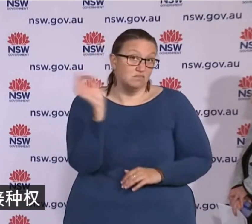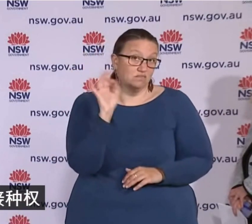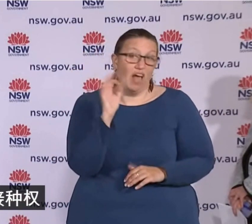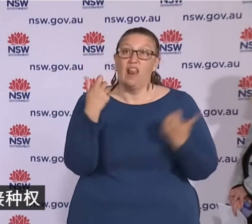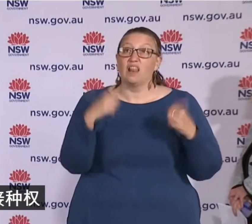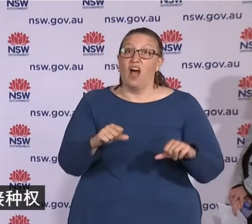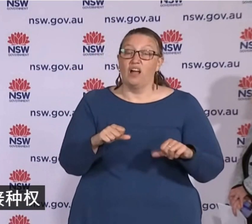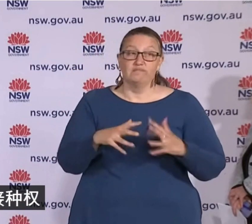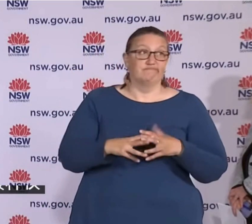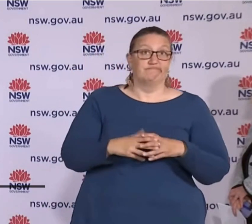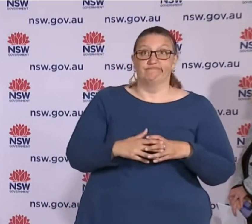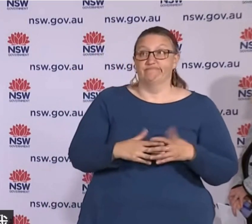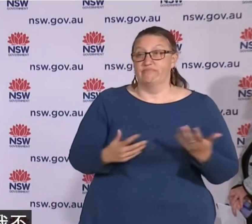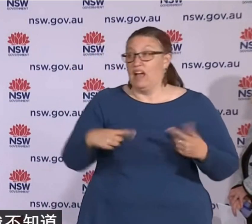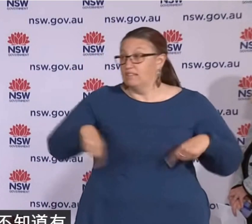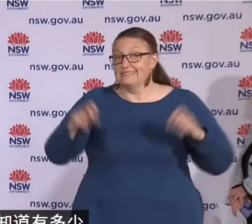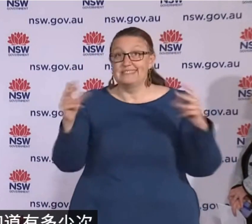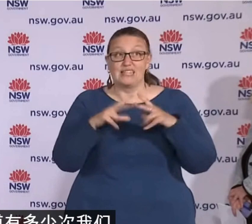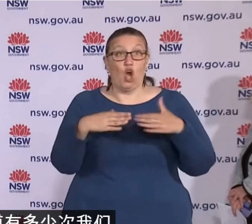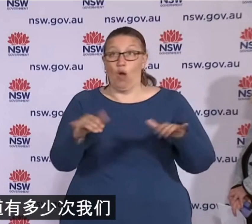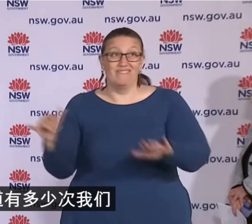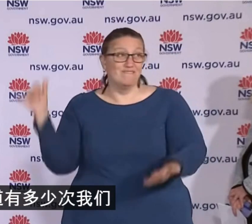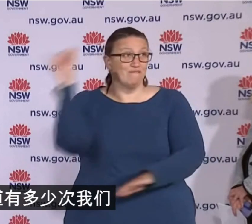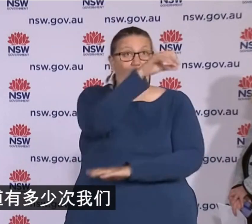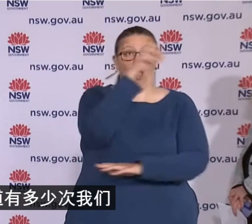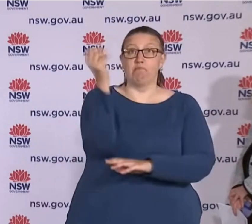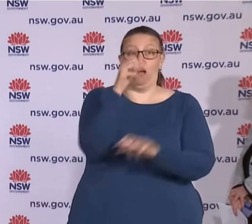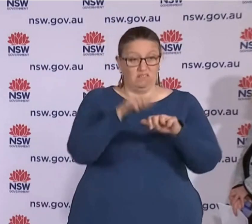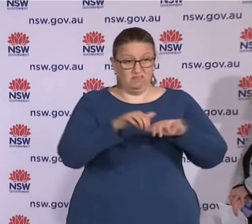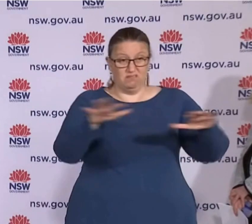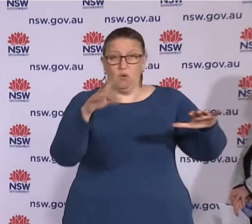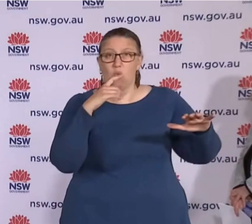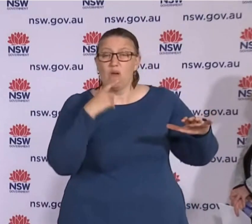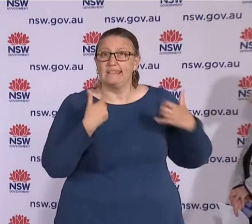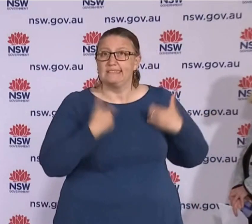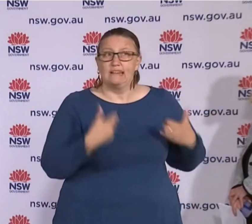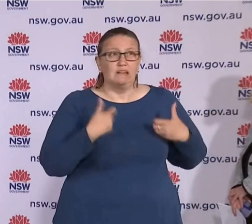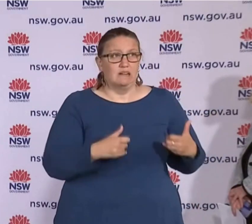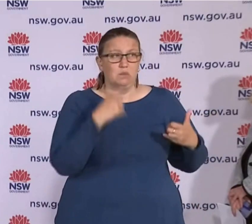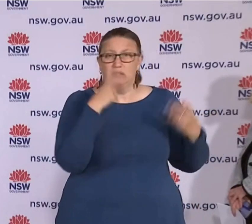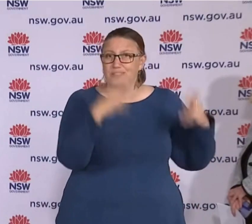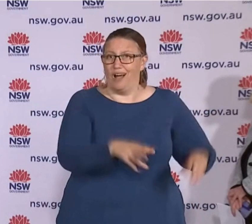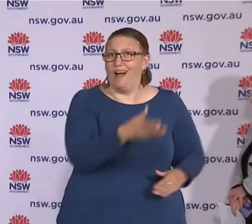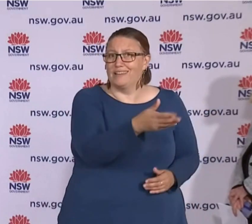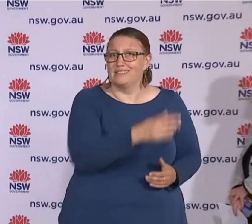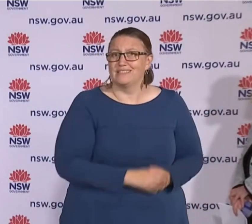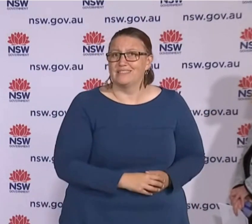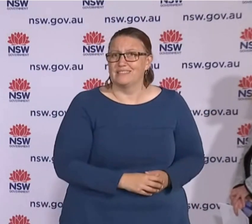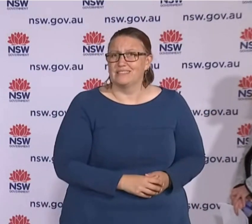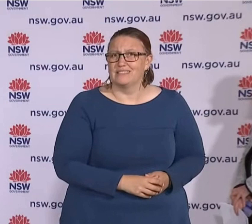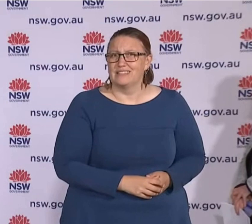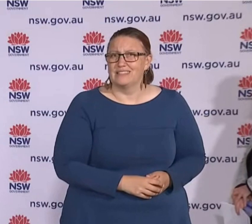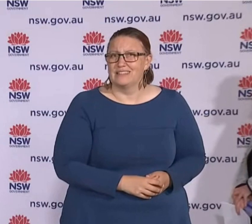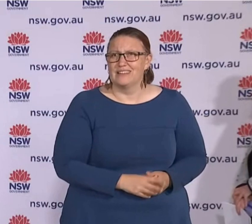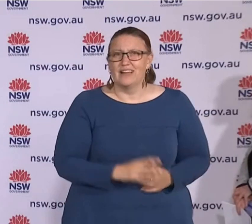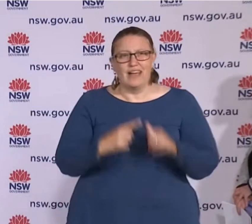they... Well, I'm urging, I don't know how many times we've asked people to come forward and get vaccinated. Well, every other community,